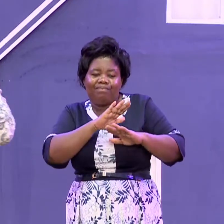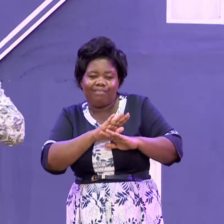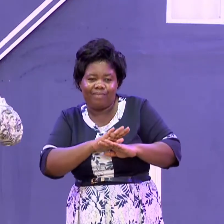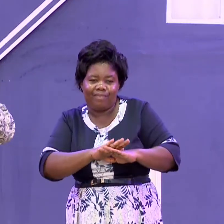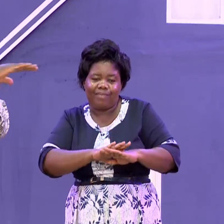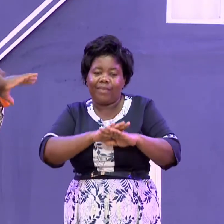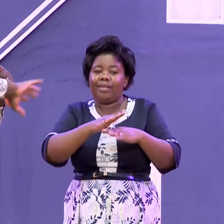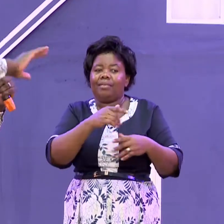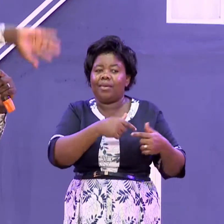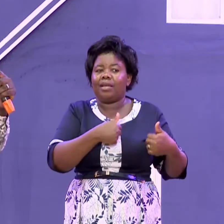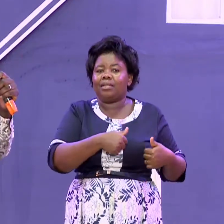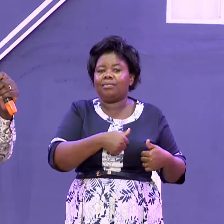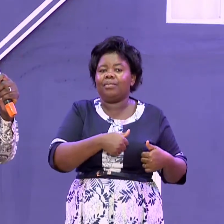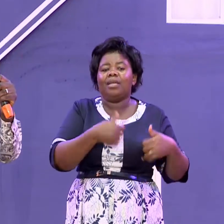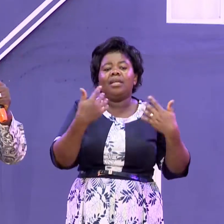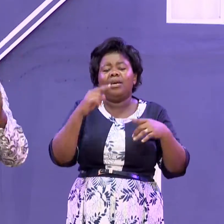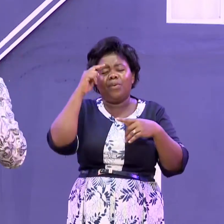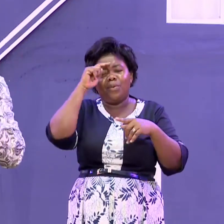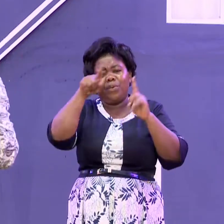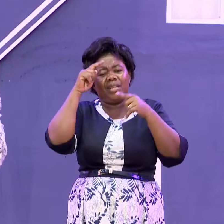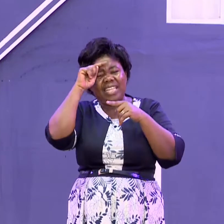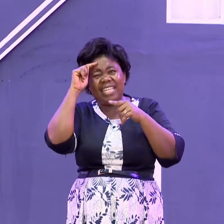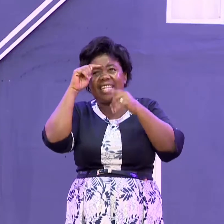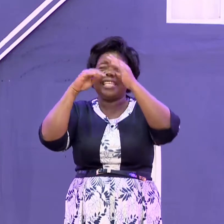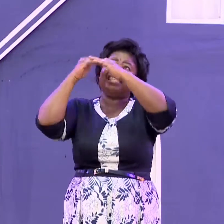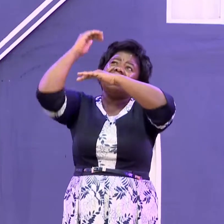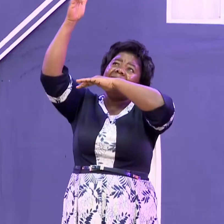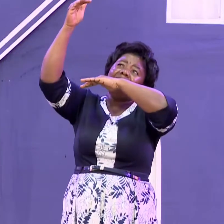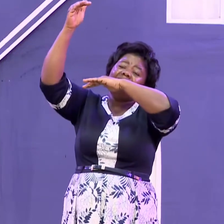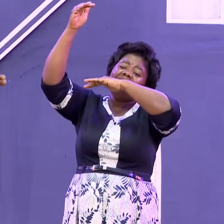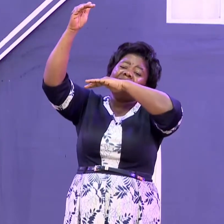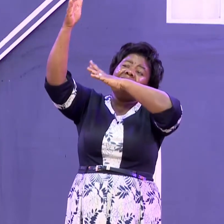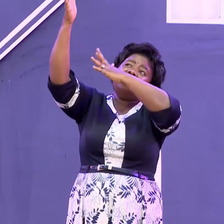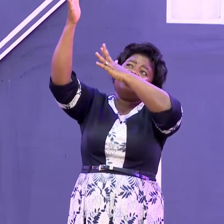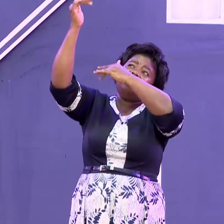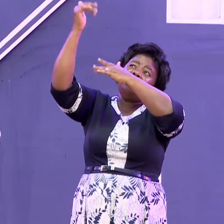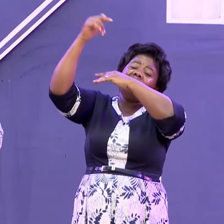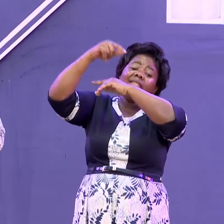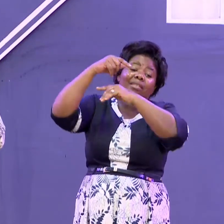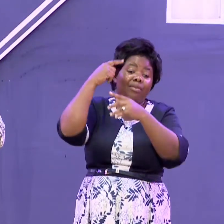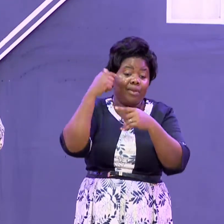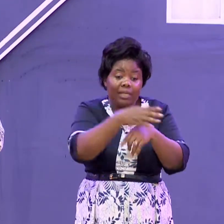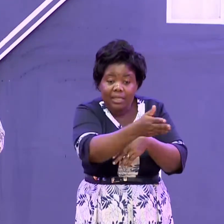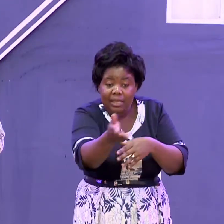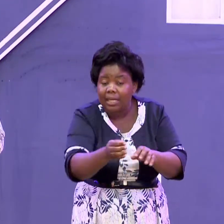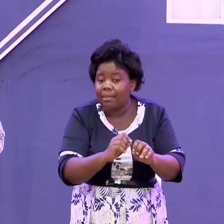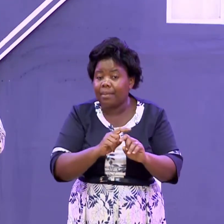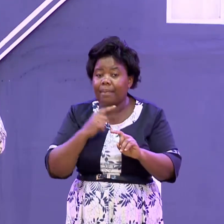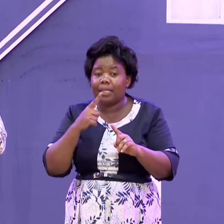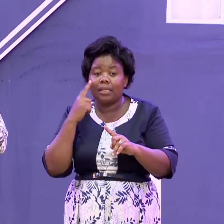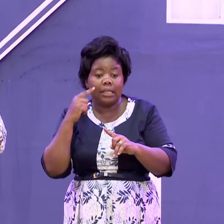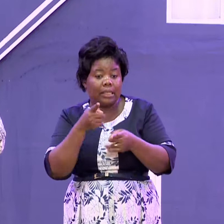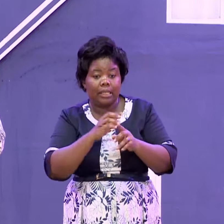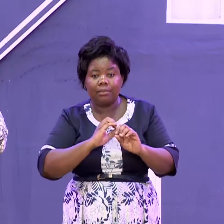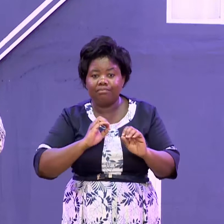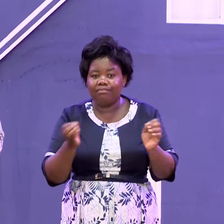heart. For us, we highly think of him. He's waiting for us in the lowly places. He's not